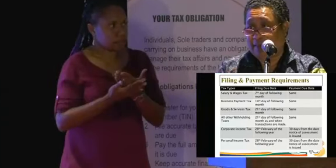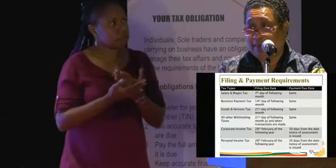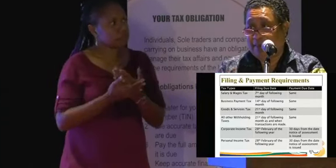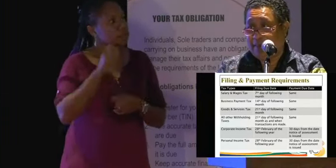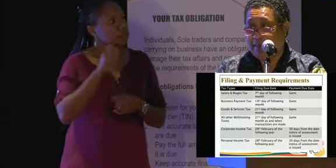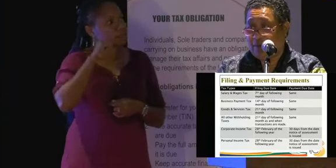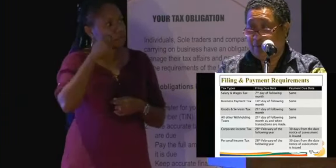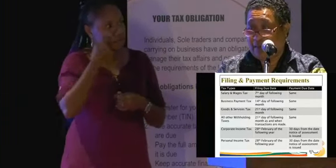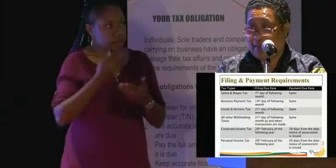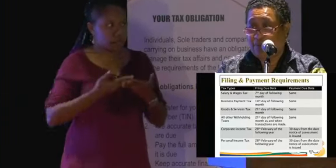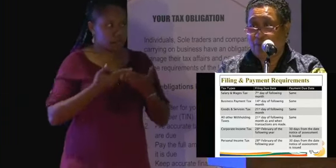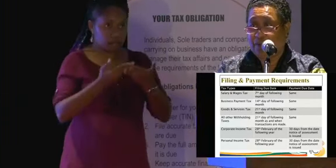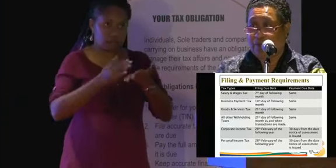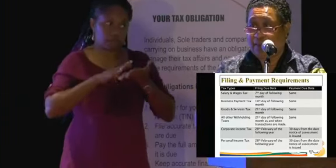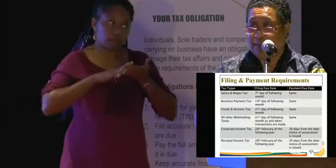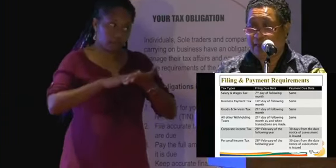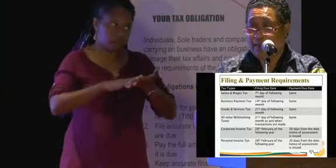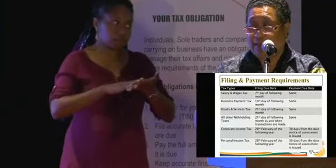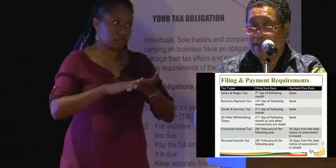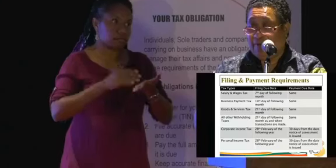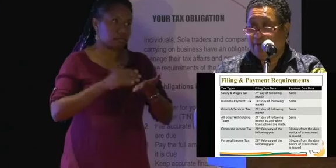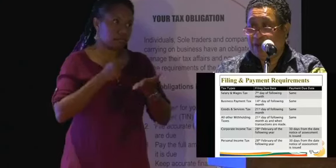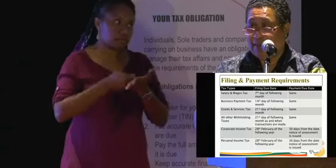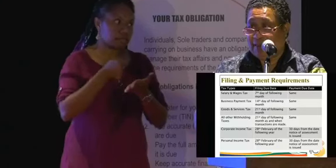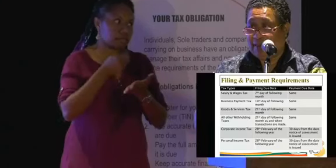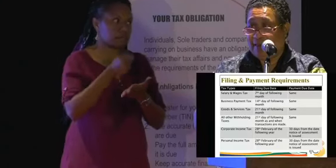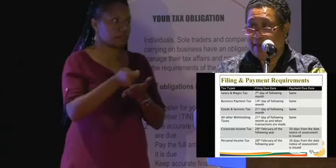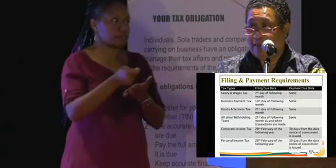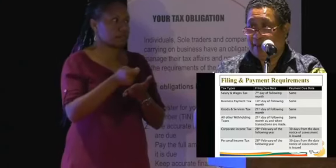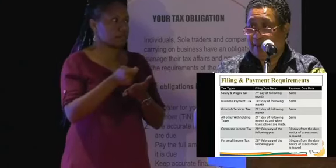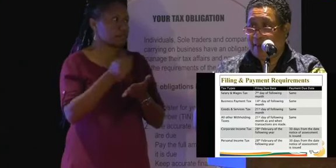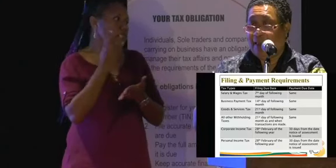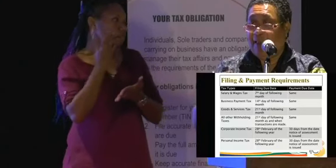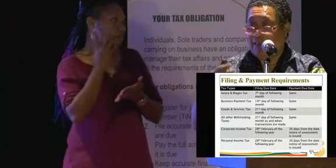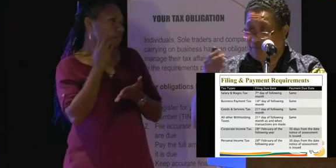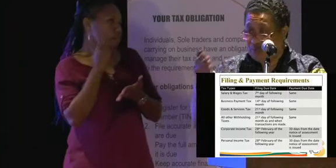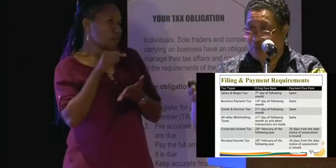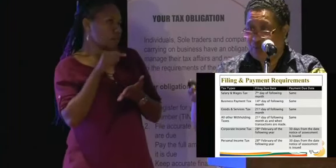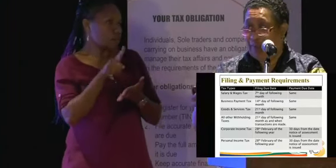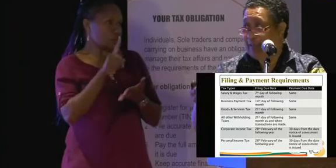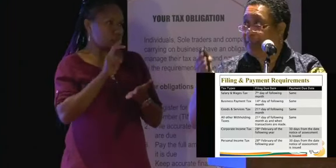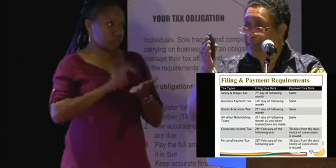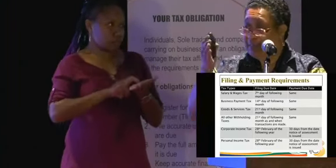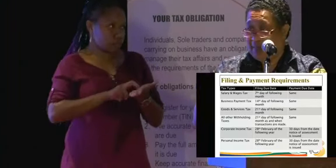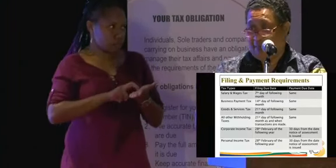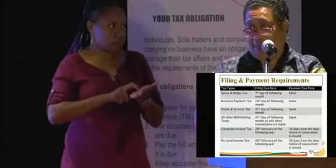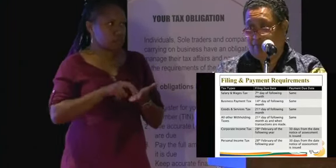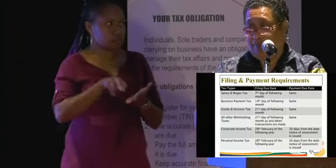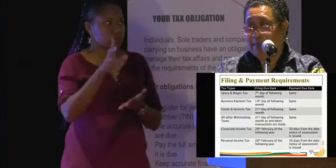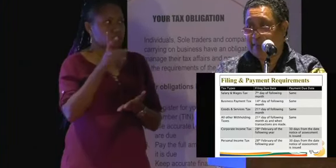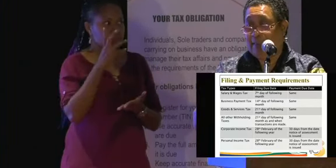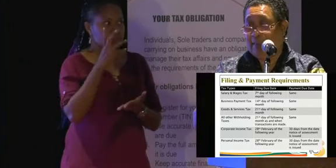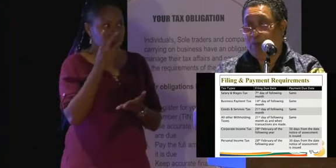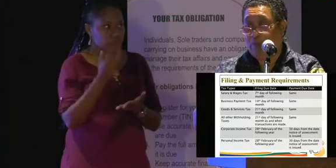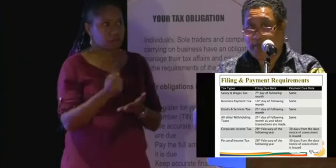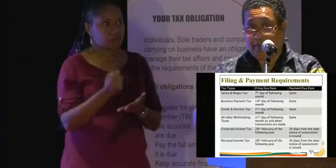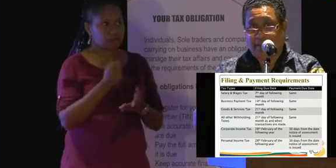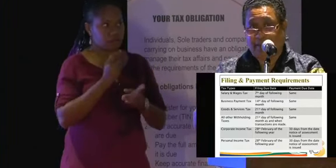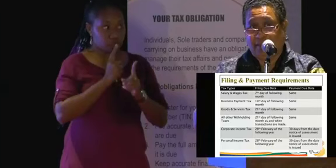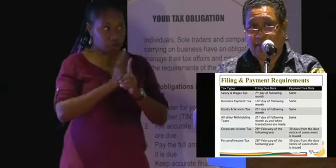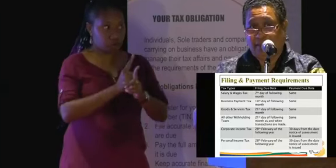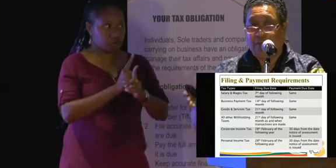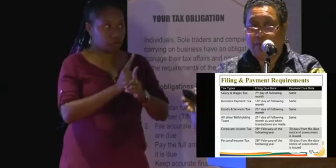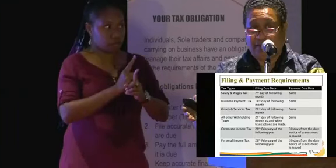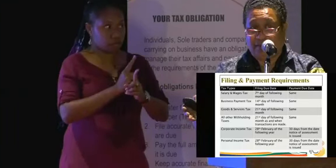types. Okay, so as soon as I register, I have to comply from that day